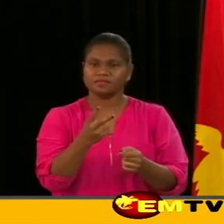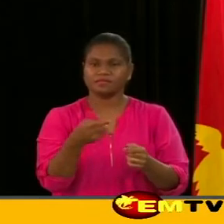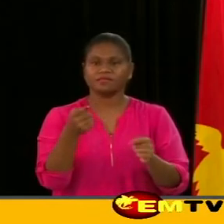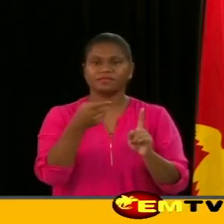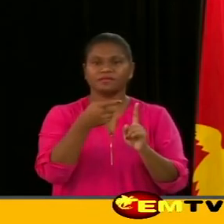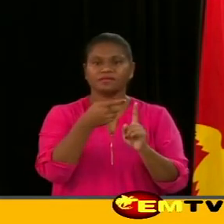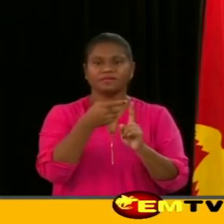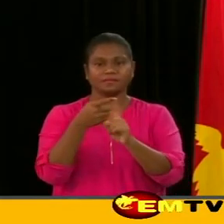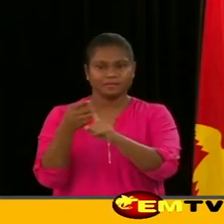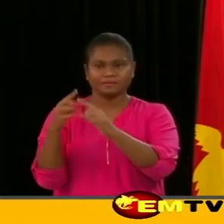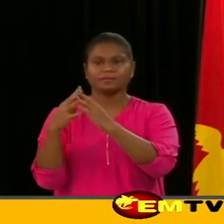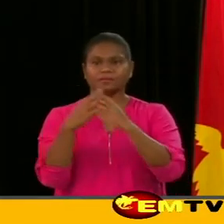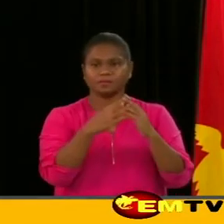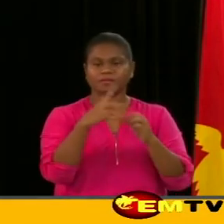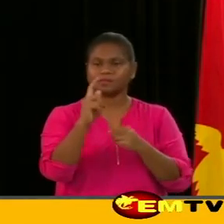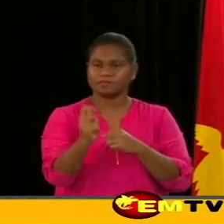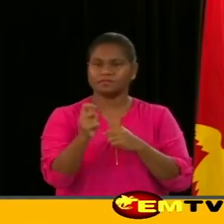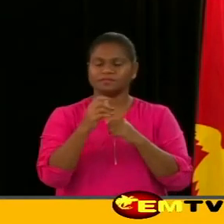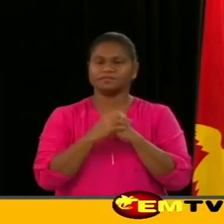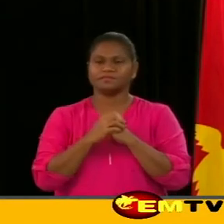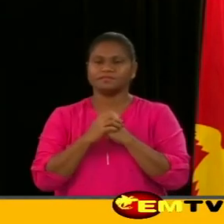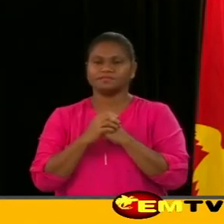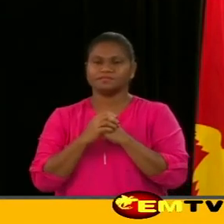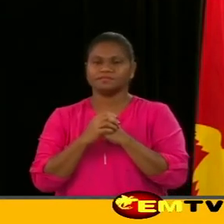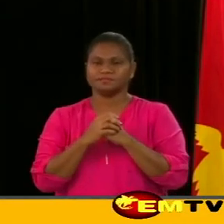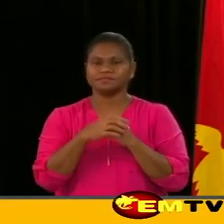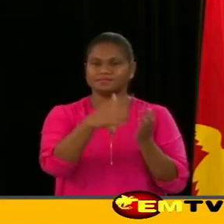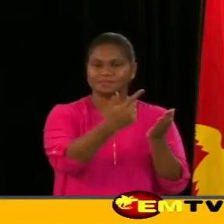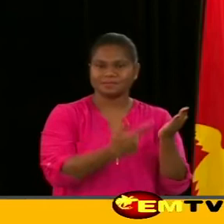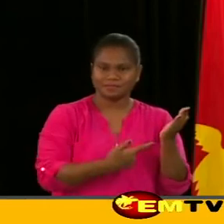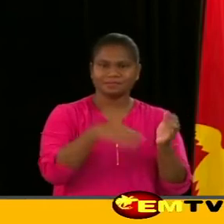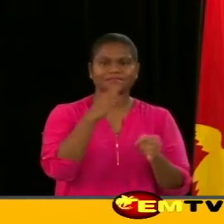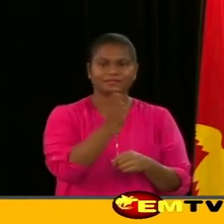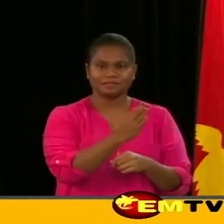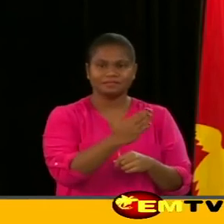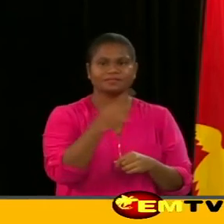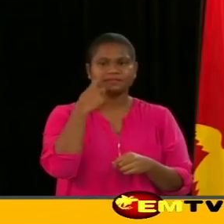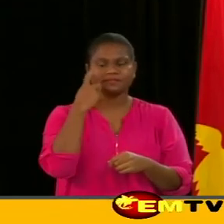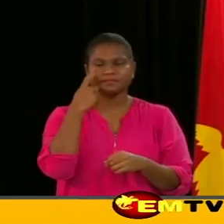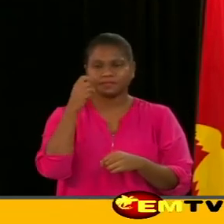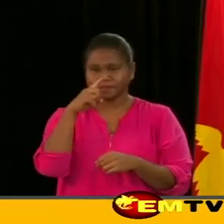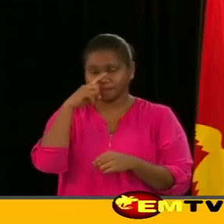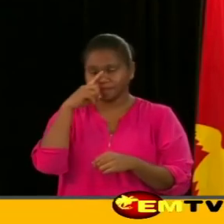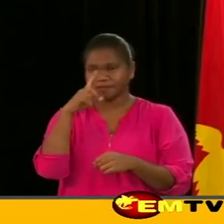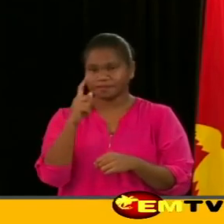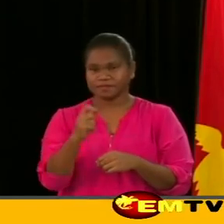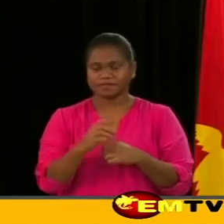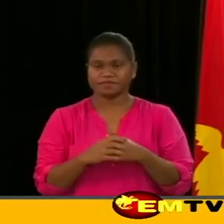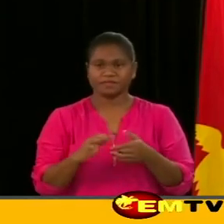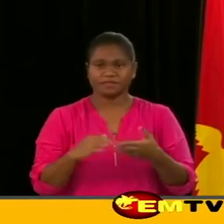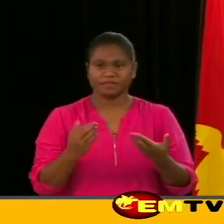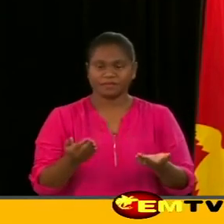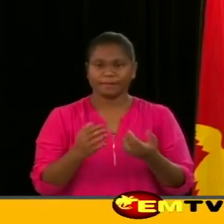that have been identified are tested, and some contact tracing is done on those. So, you know,